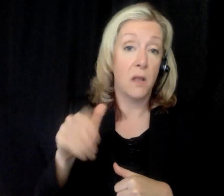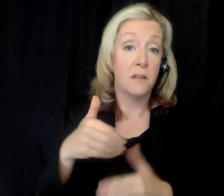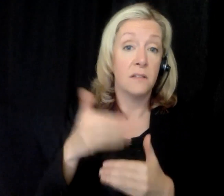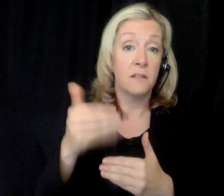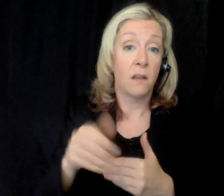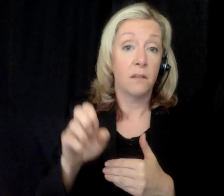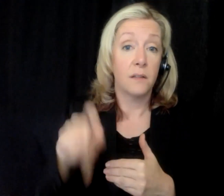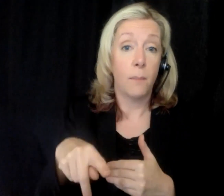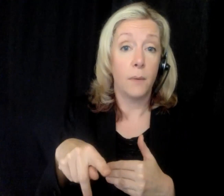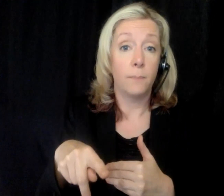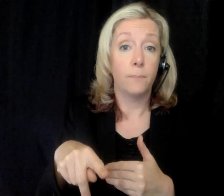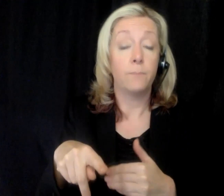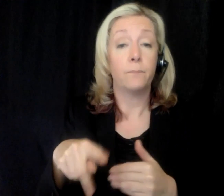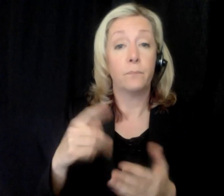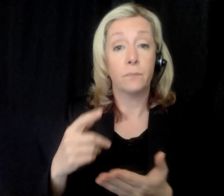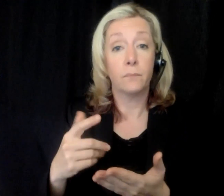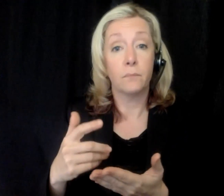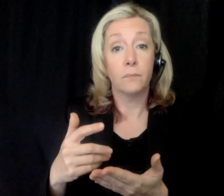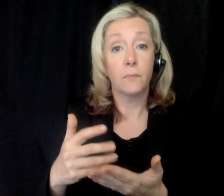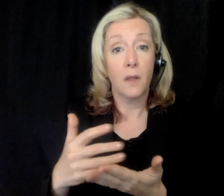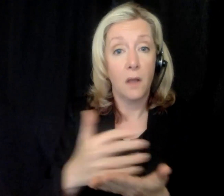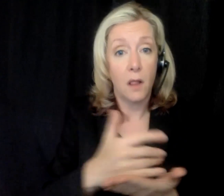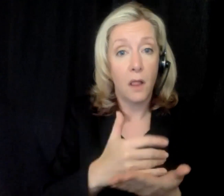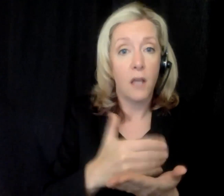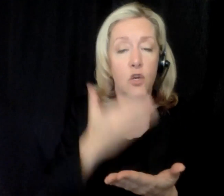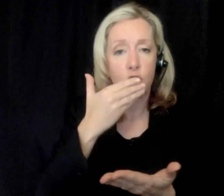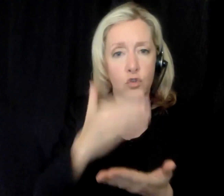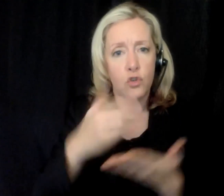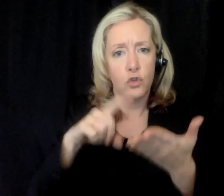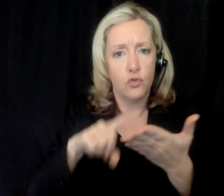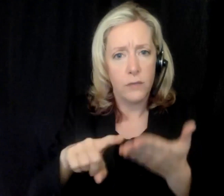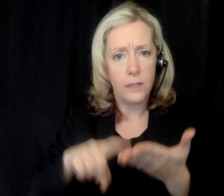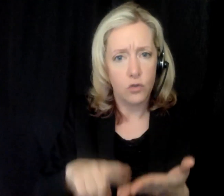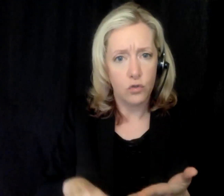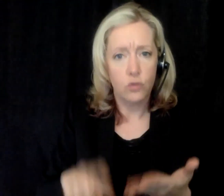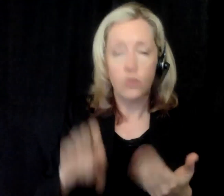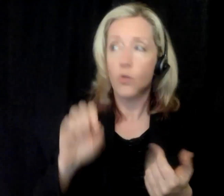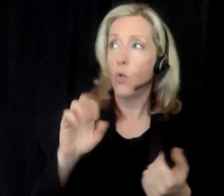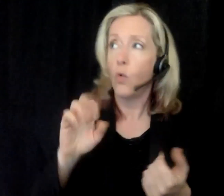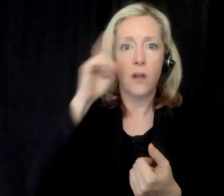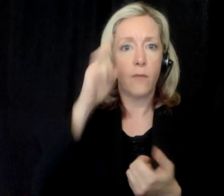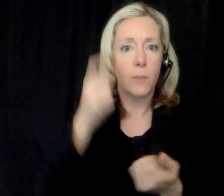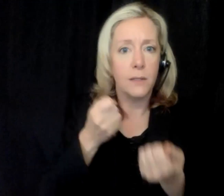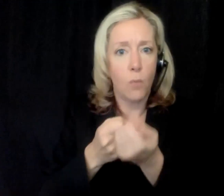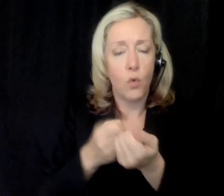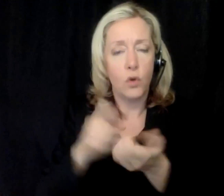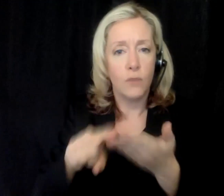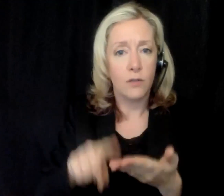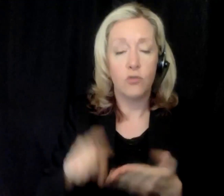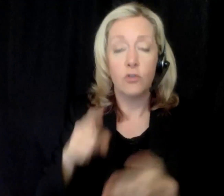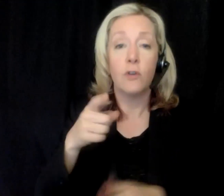get that good, rigorous academic review and or governmental review, either by the